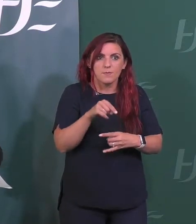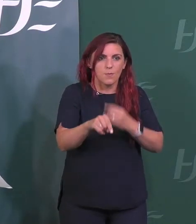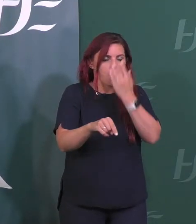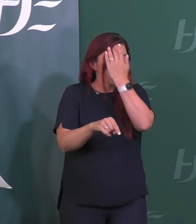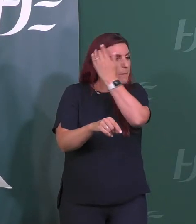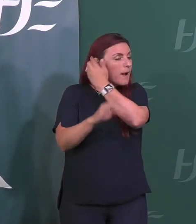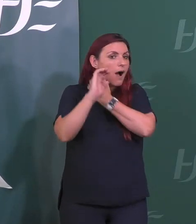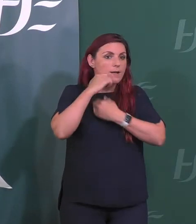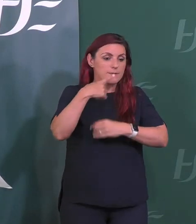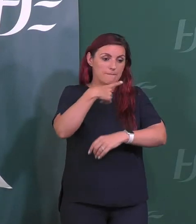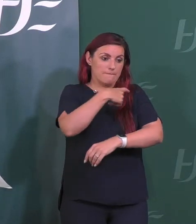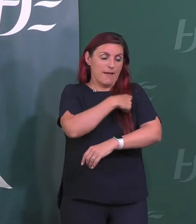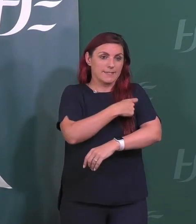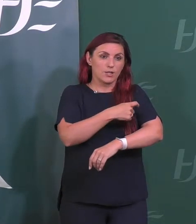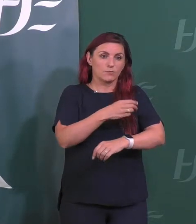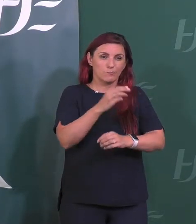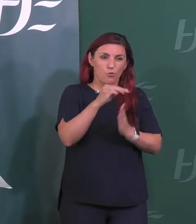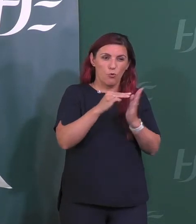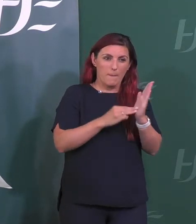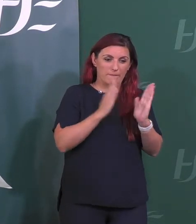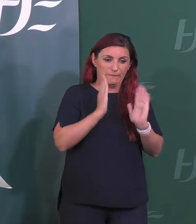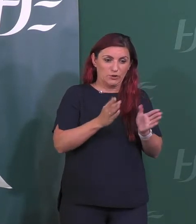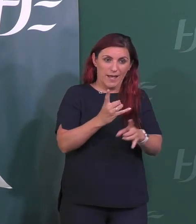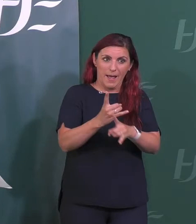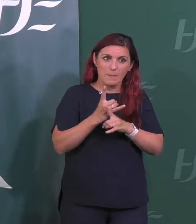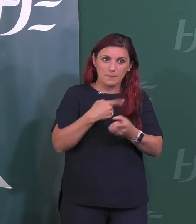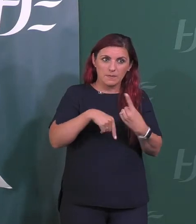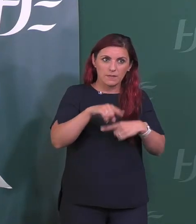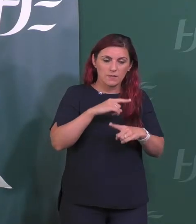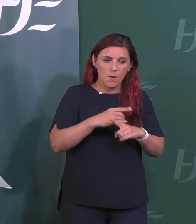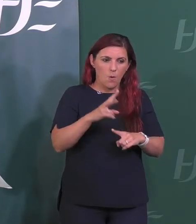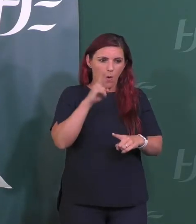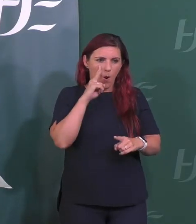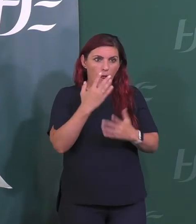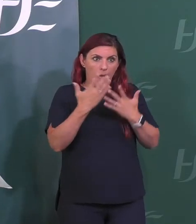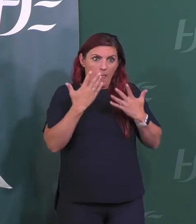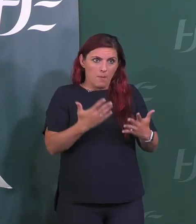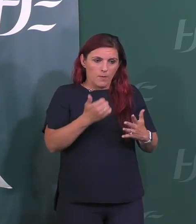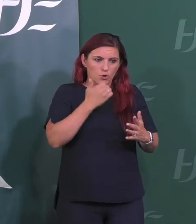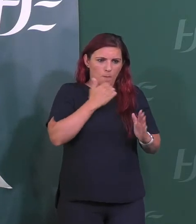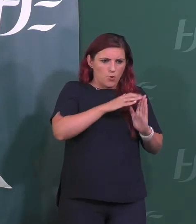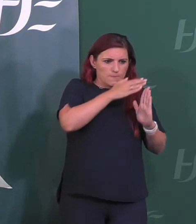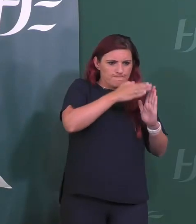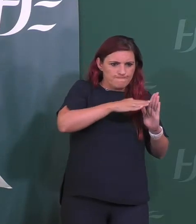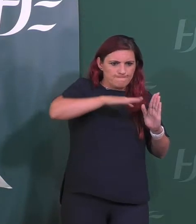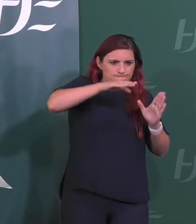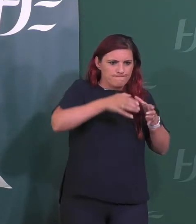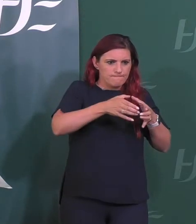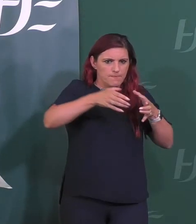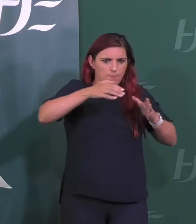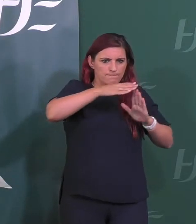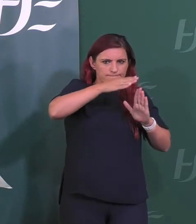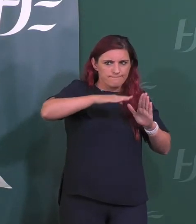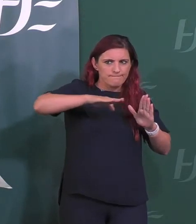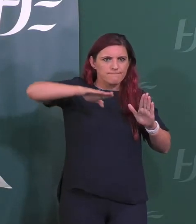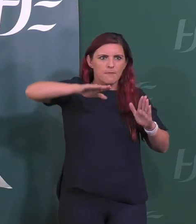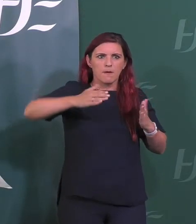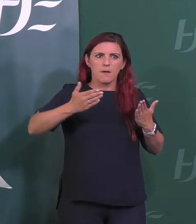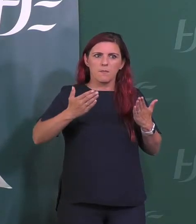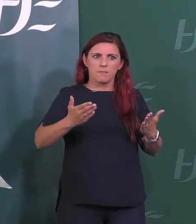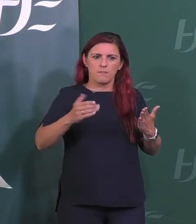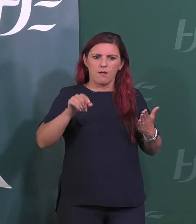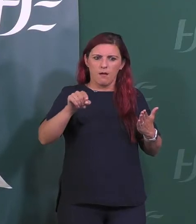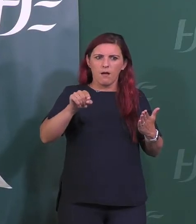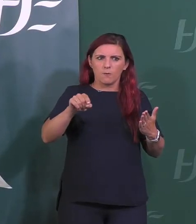of all the indications of the virus, that where it's growing and the level it's growing at. We can see its very